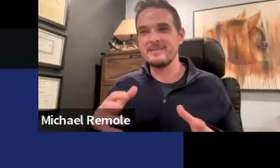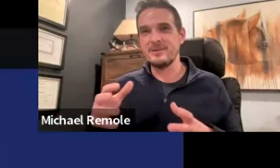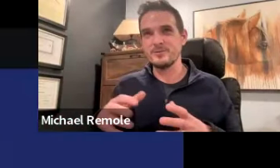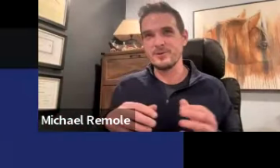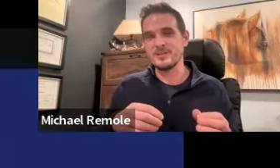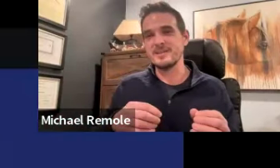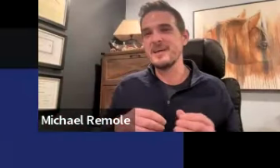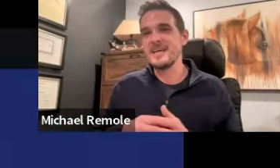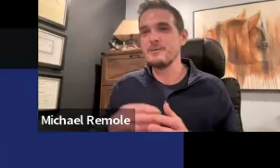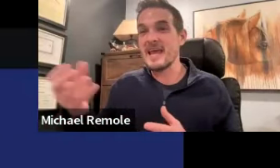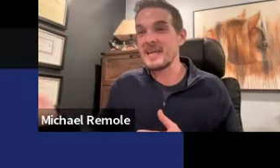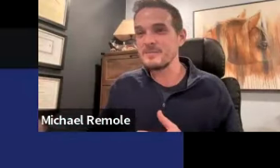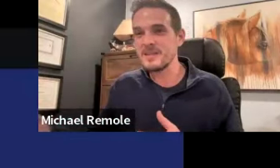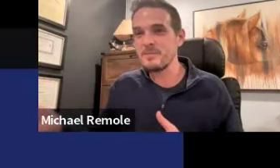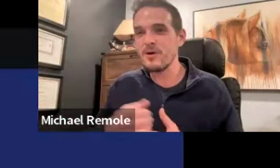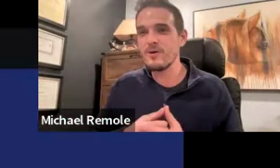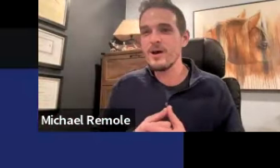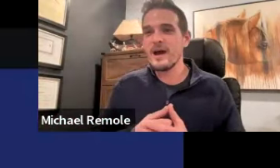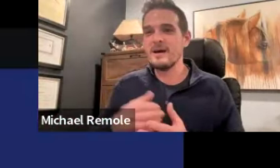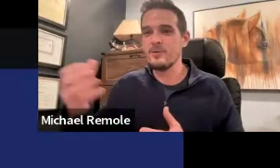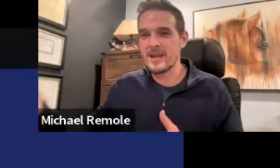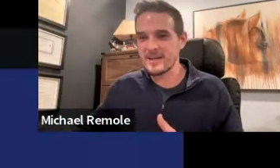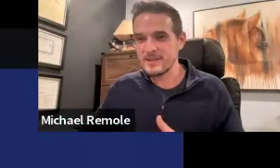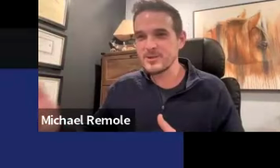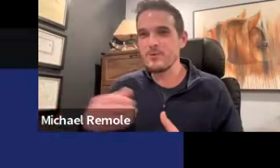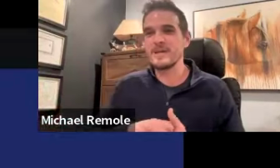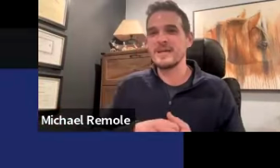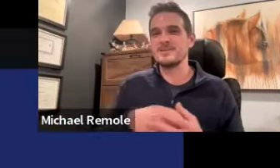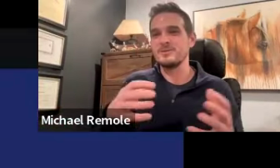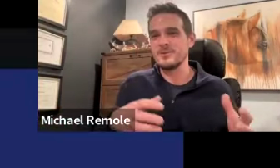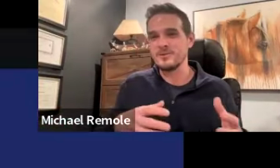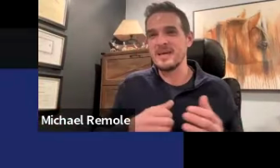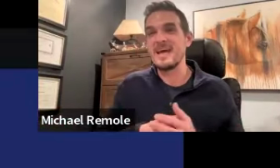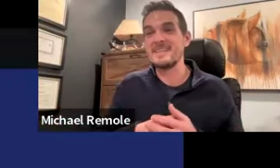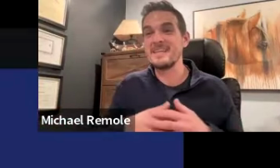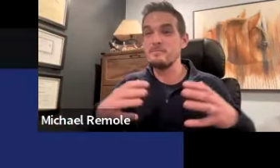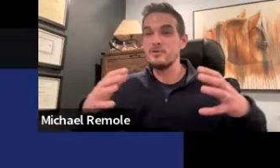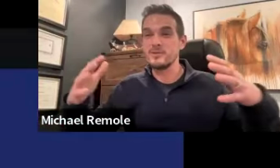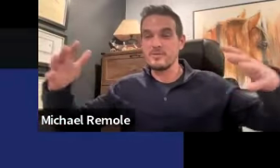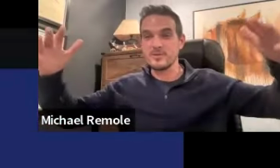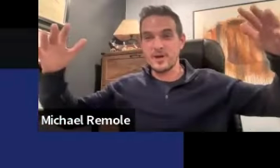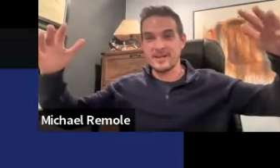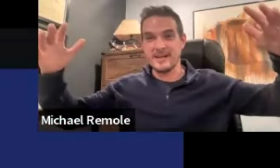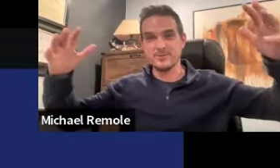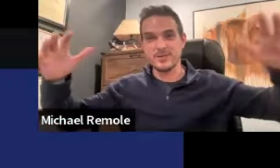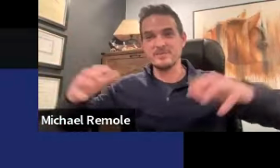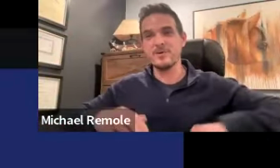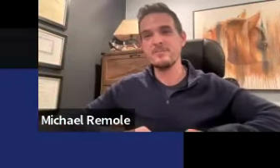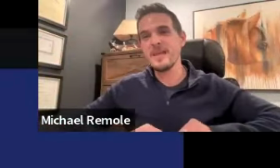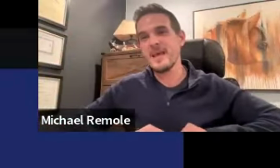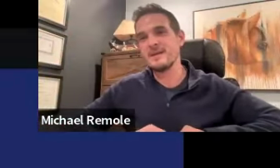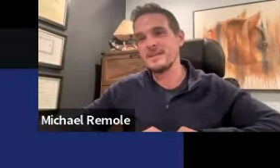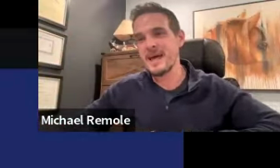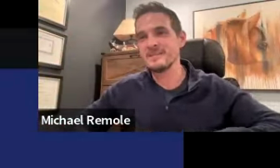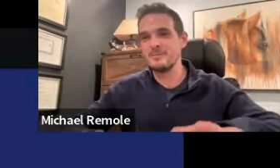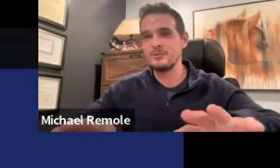that he would hand me the ball, or hand me the toy. And so we started doing that. And then it moved to, we have a giant exercise